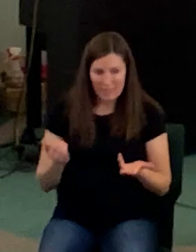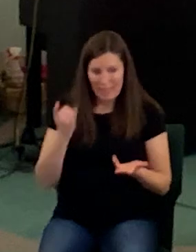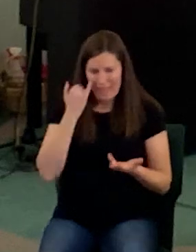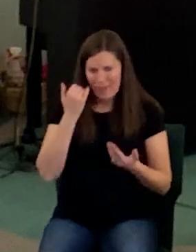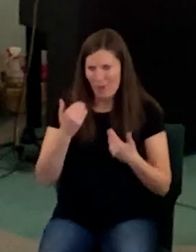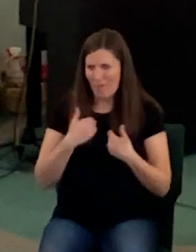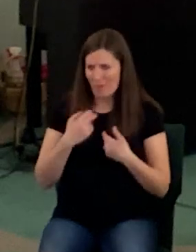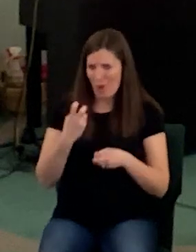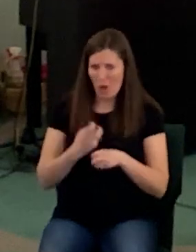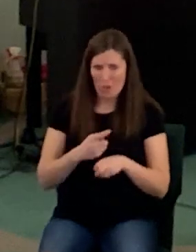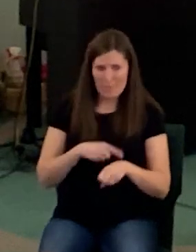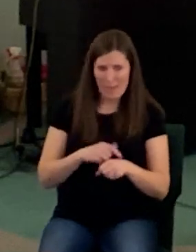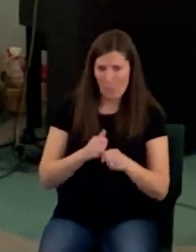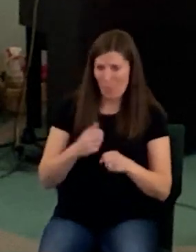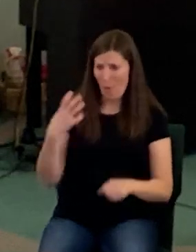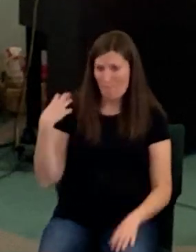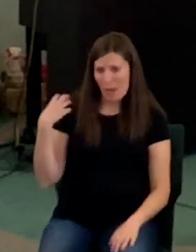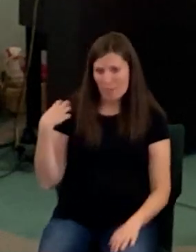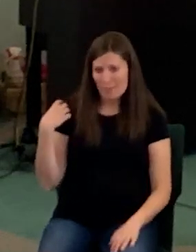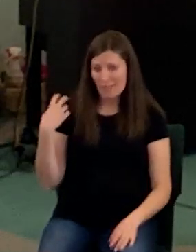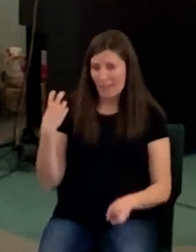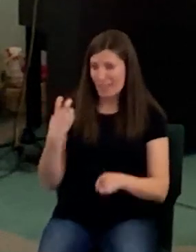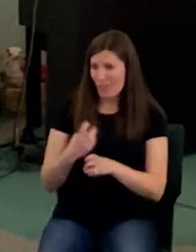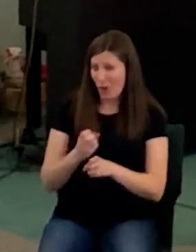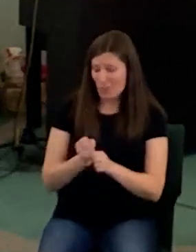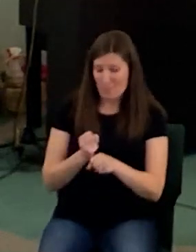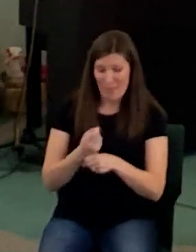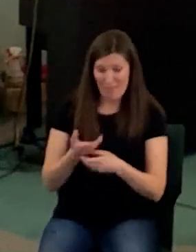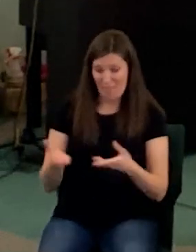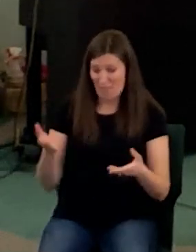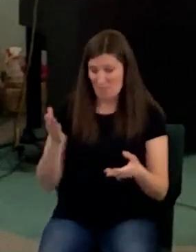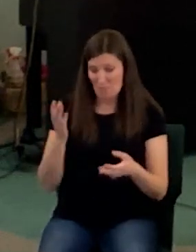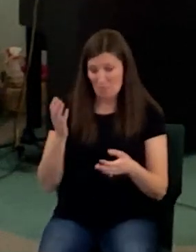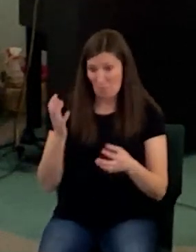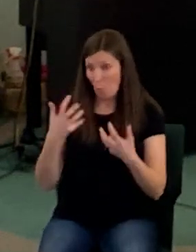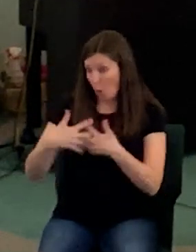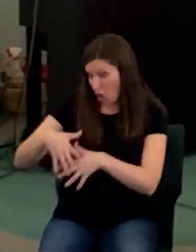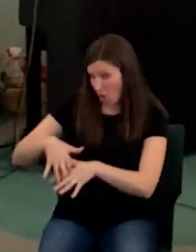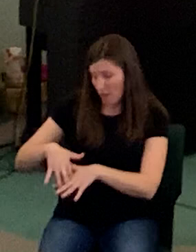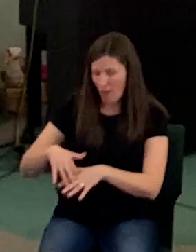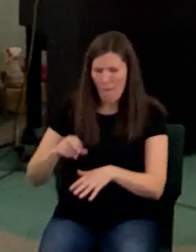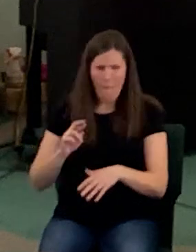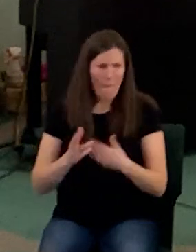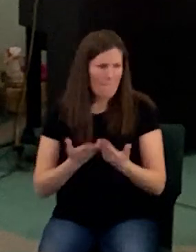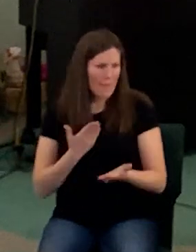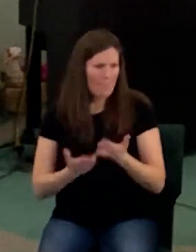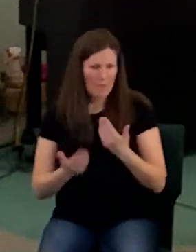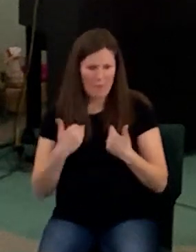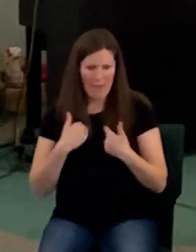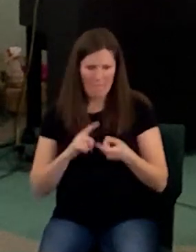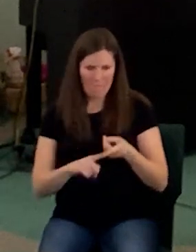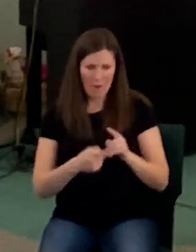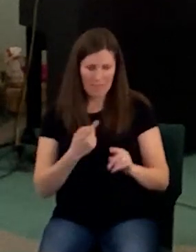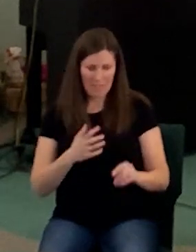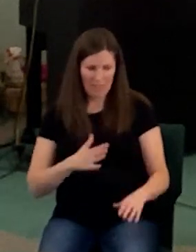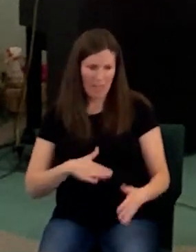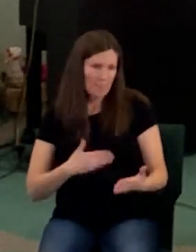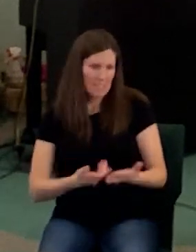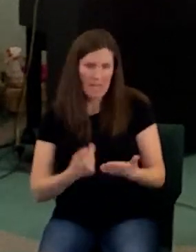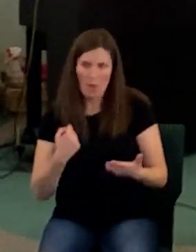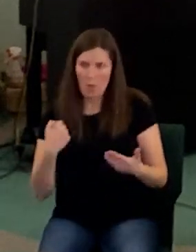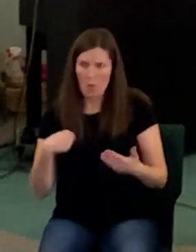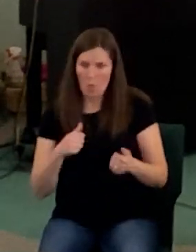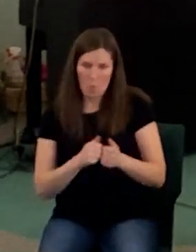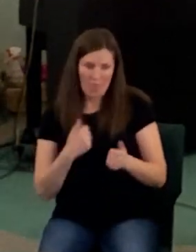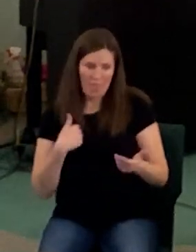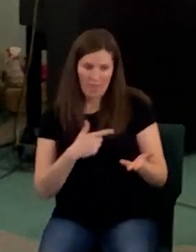with our boss, it's tough to make things work. Maybe we have friends that seem to get upset with us no matter what we do or say.